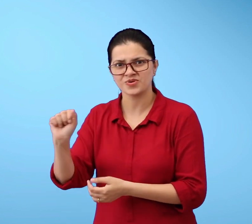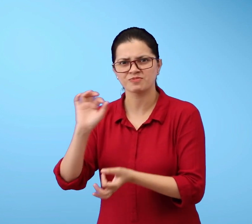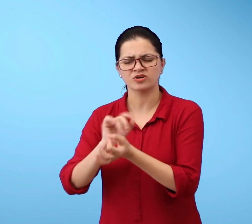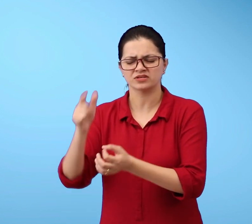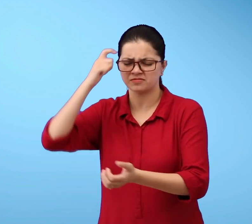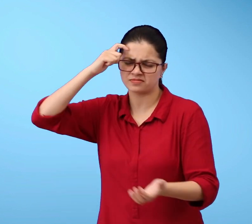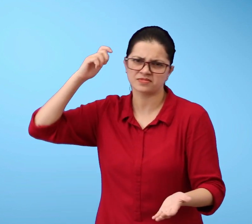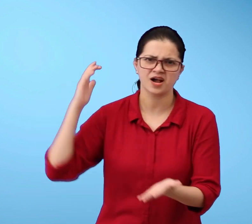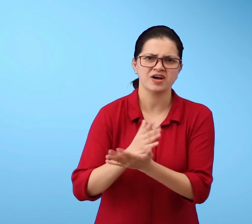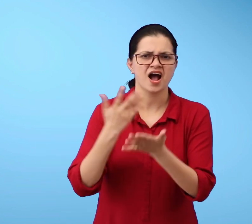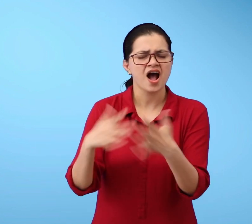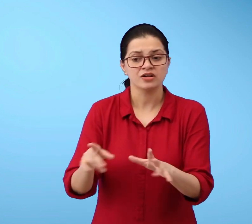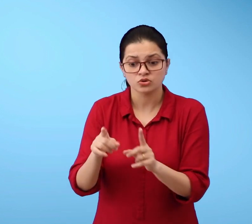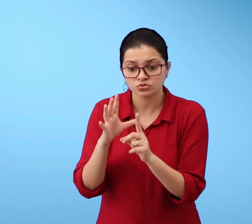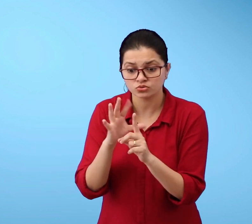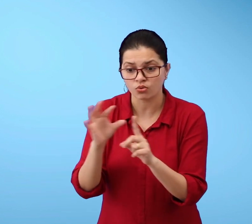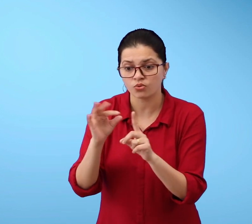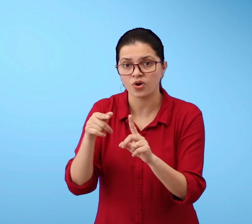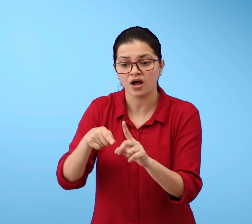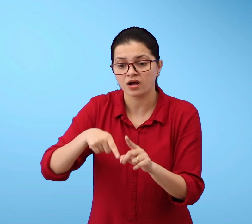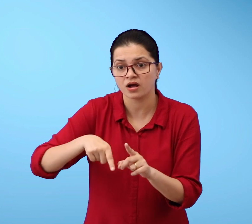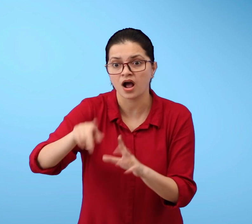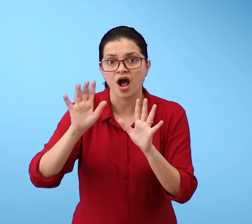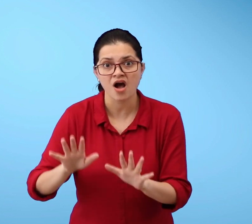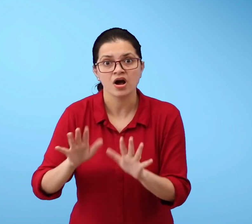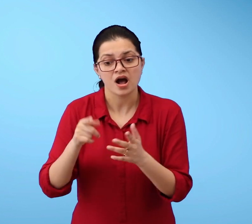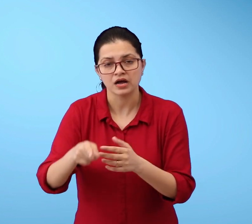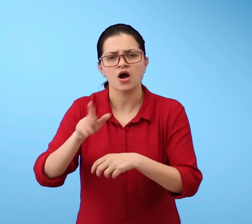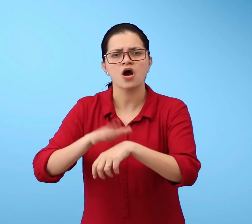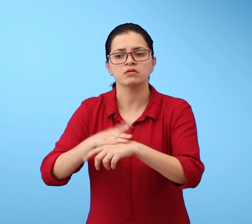He believed that results of our actions, called karma,